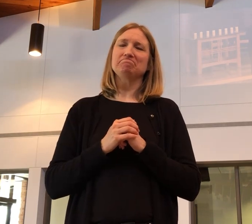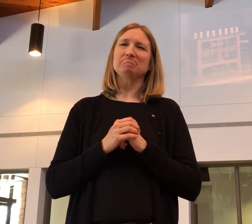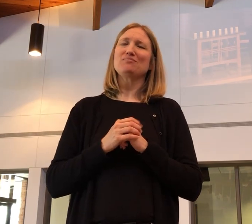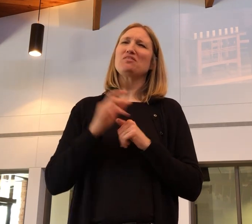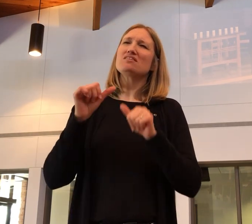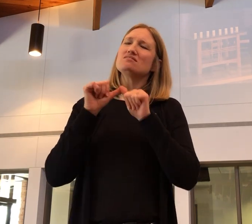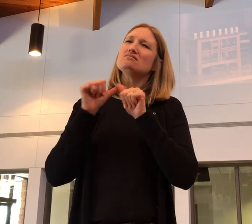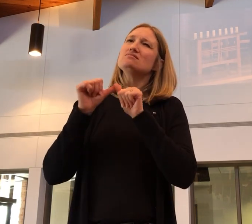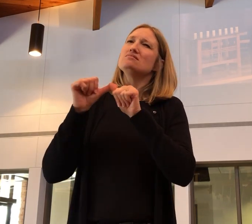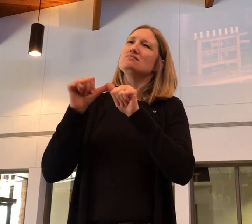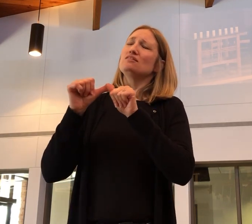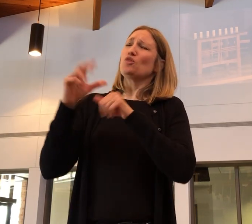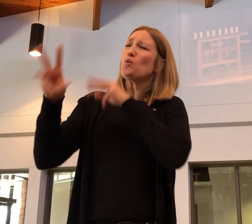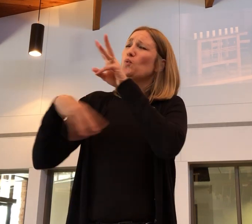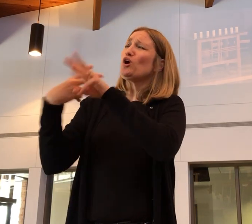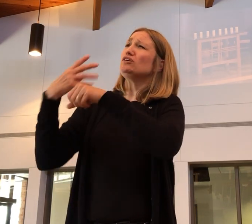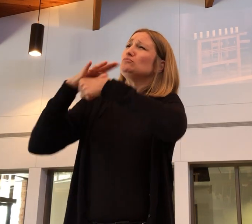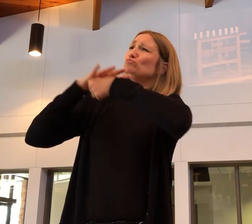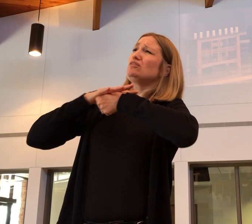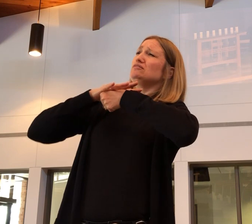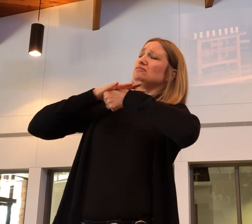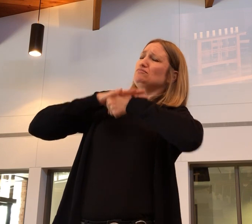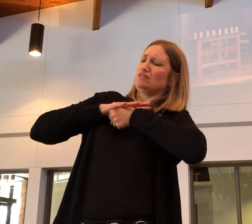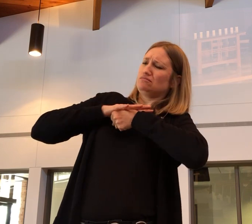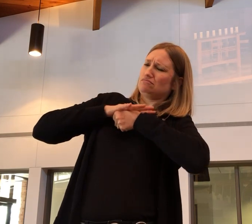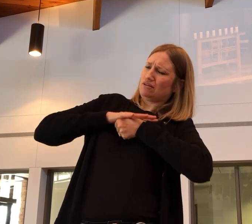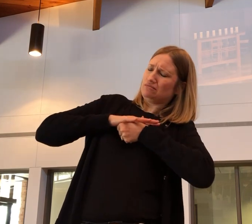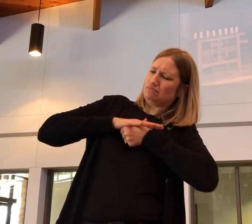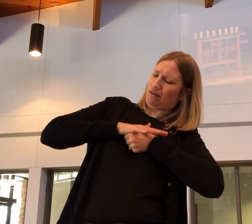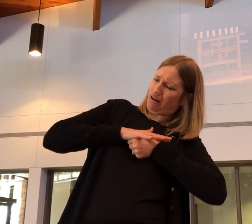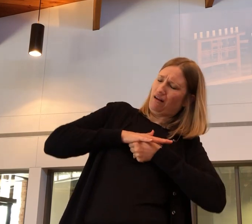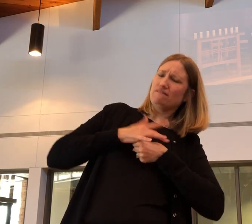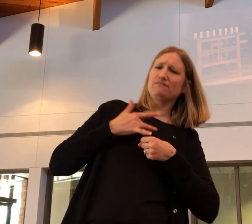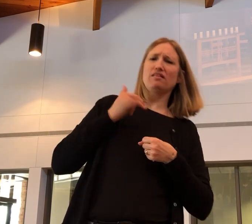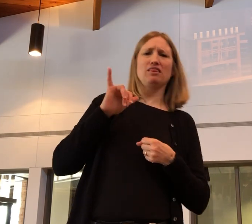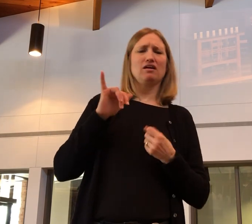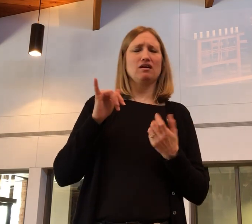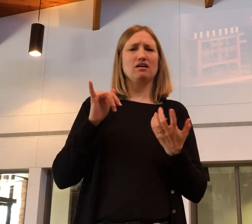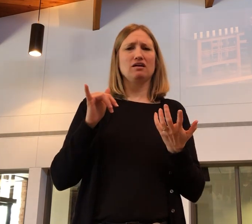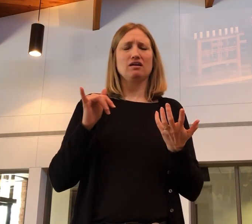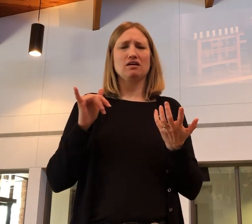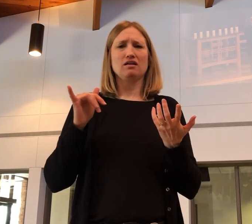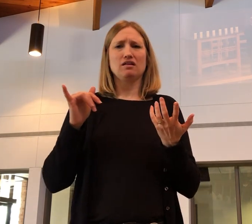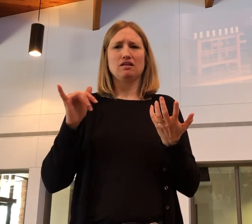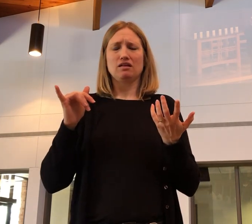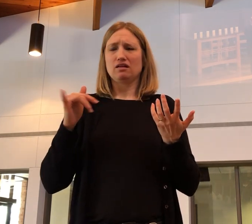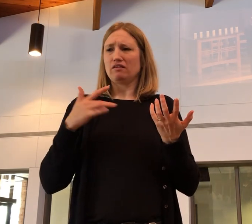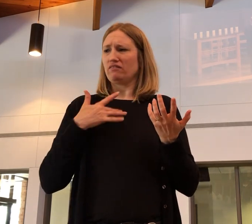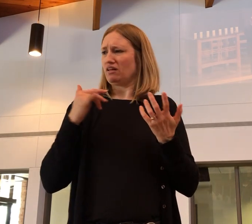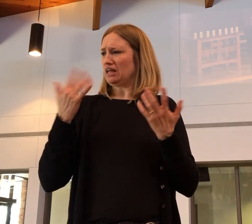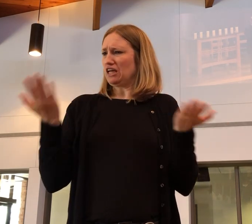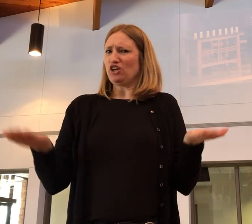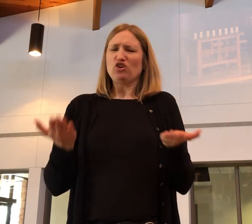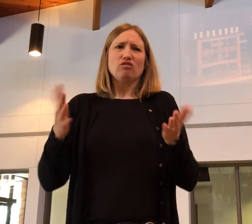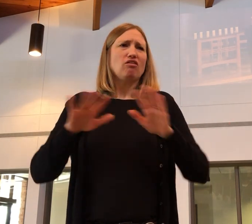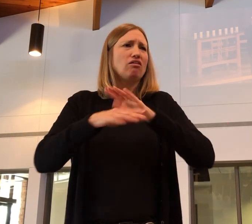unrelenting pressure of the world with all of its judgment, as if it's all pressing in on us.